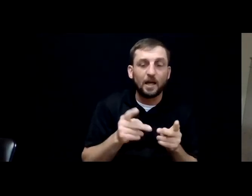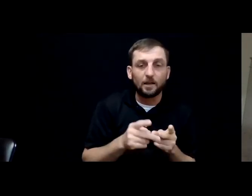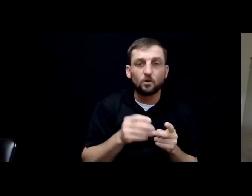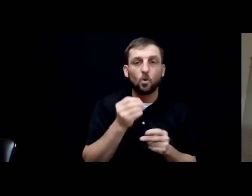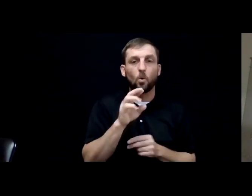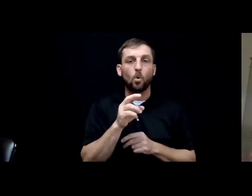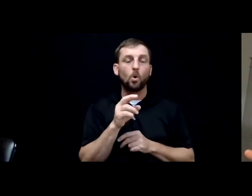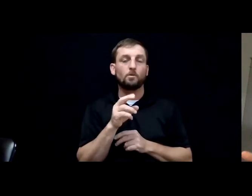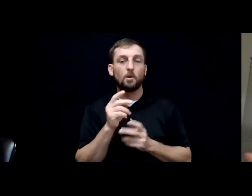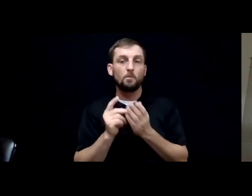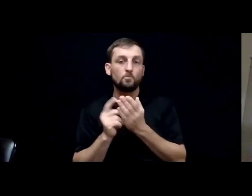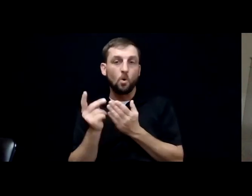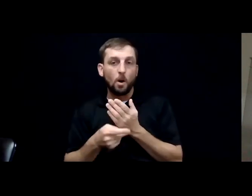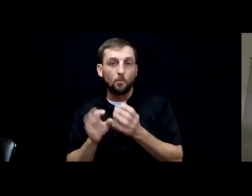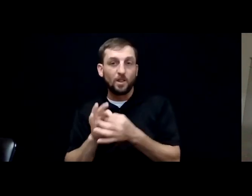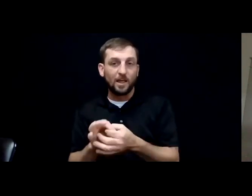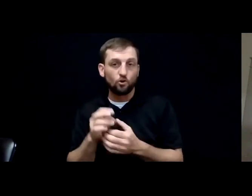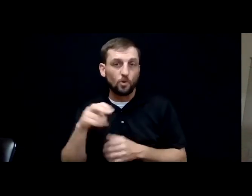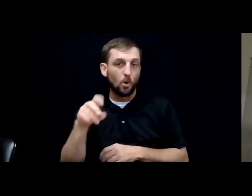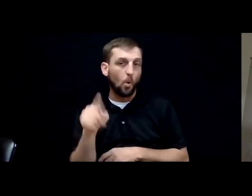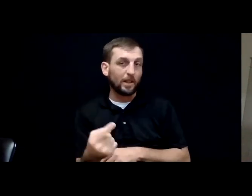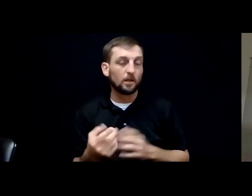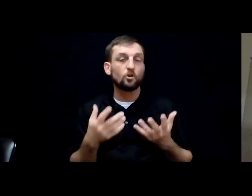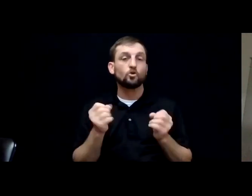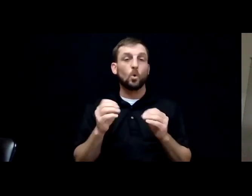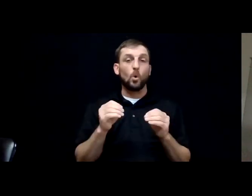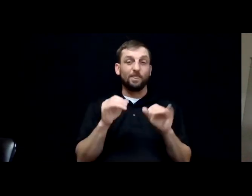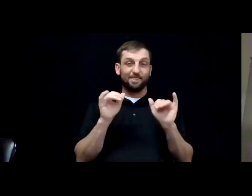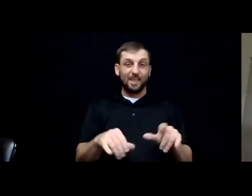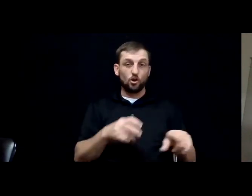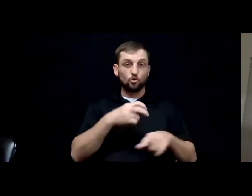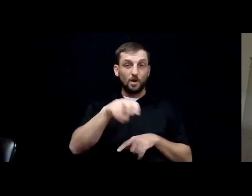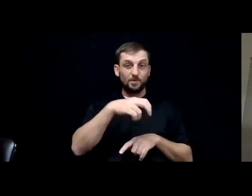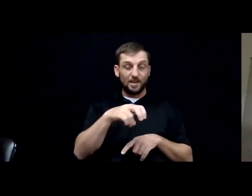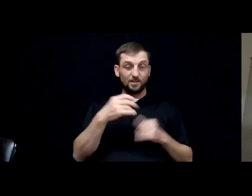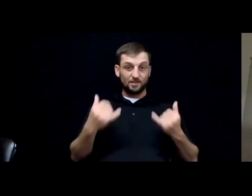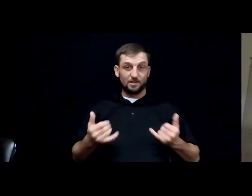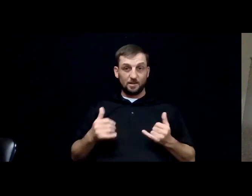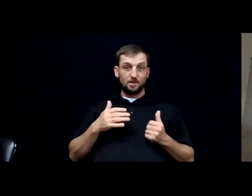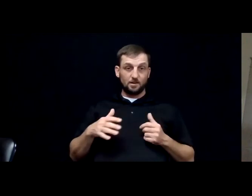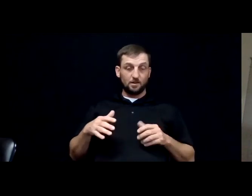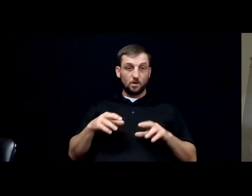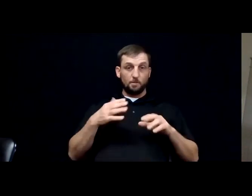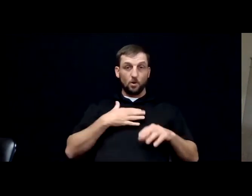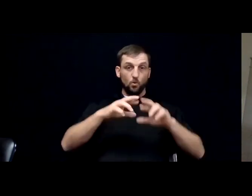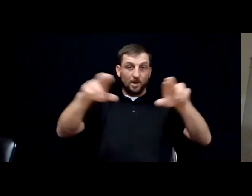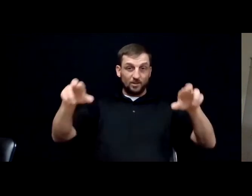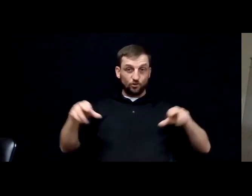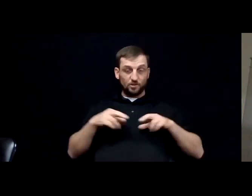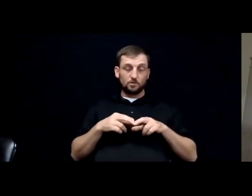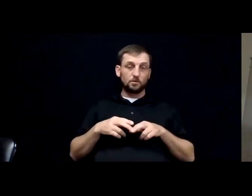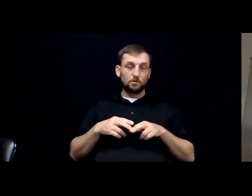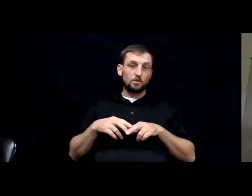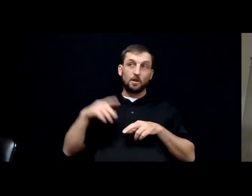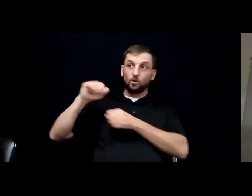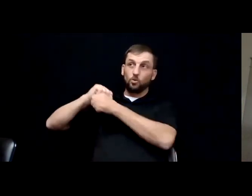program-related transportation only. So the transportation landscape in the region right now is certainly affected by the